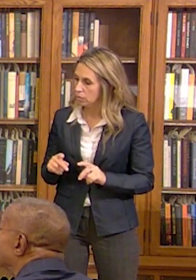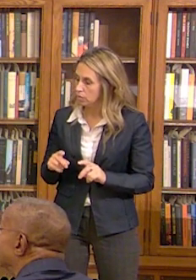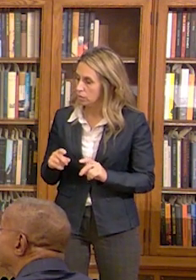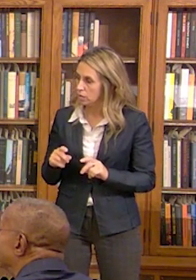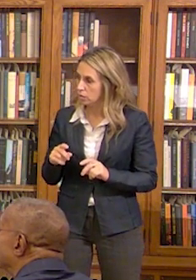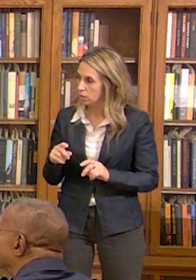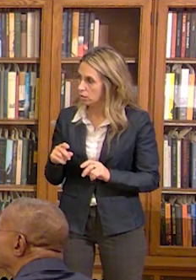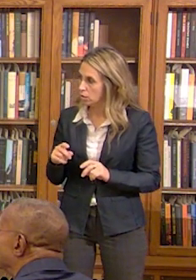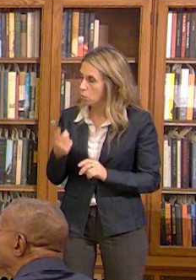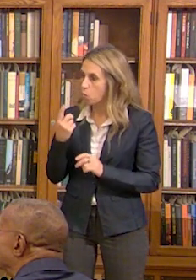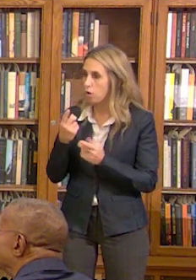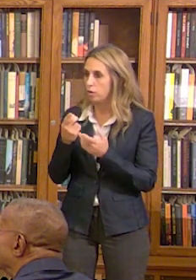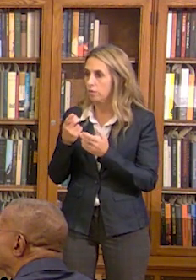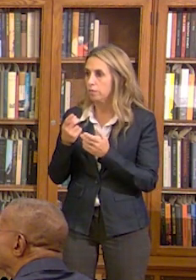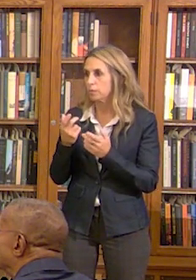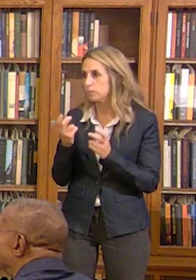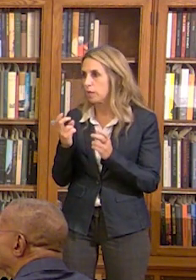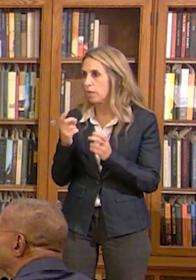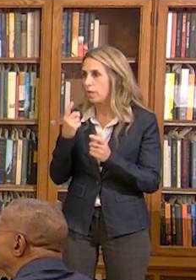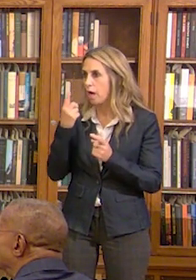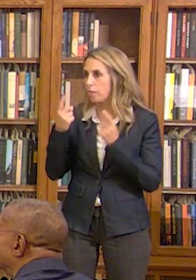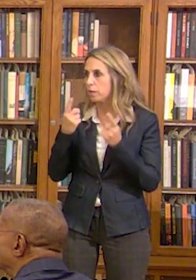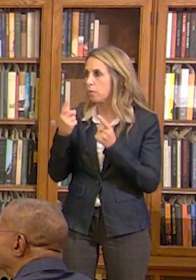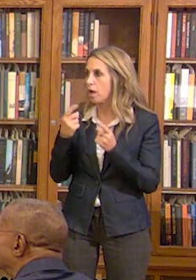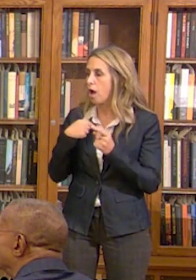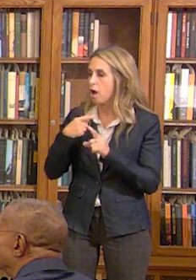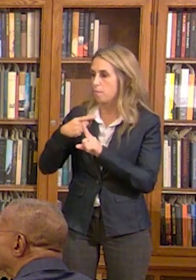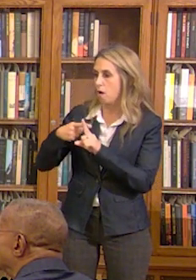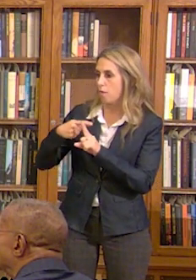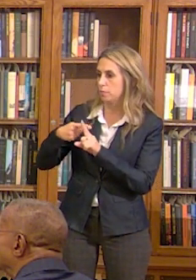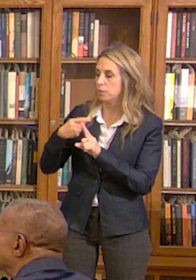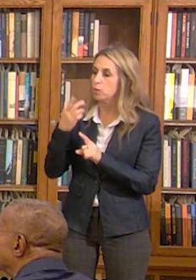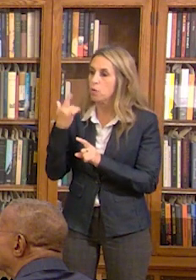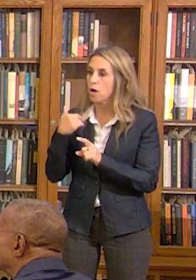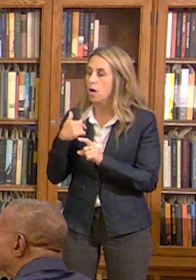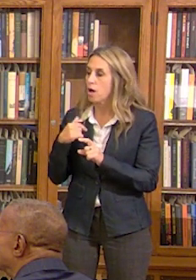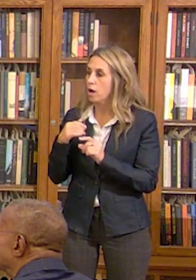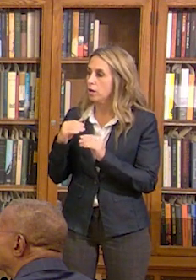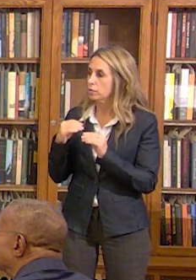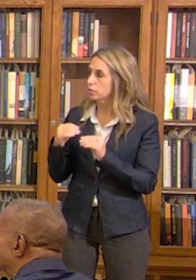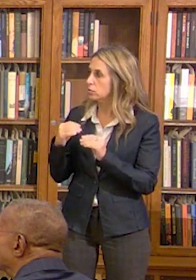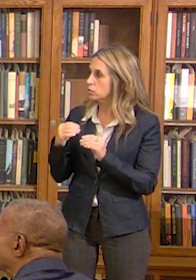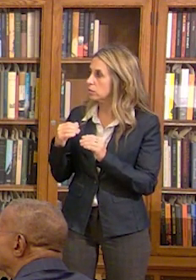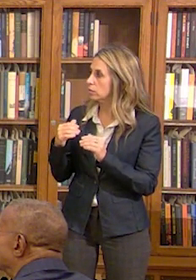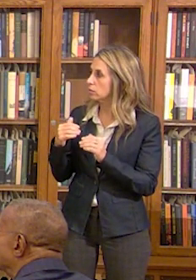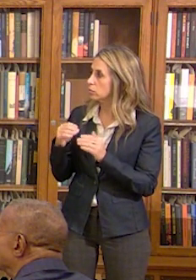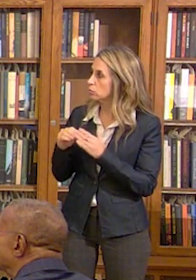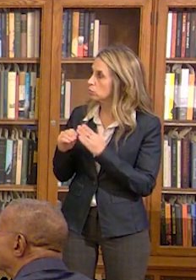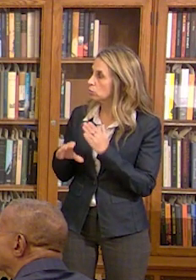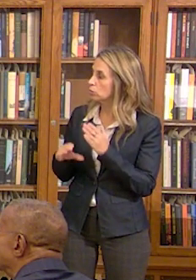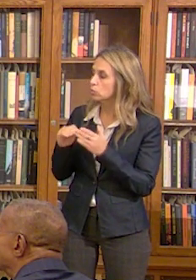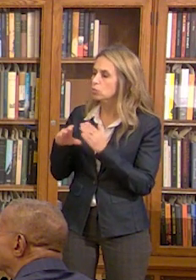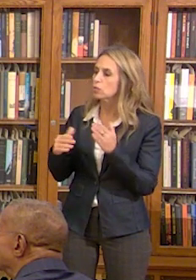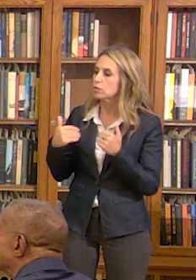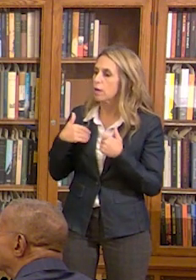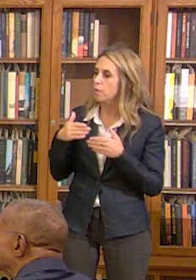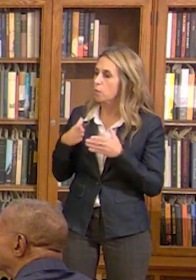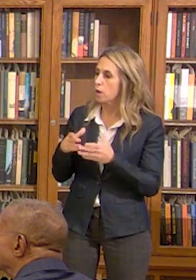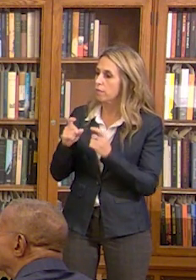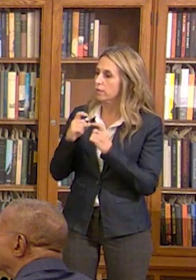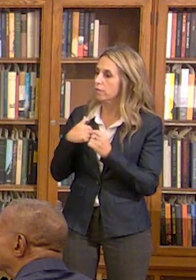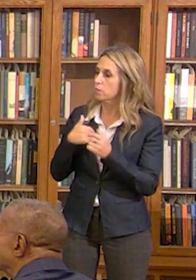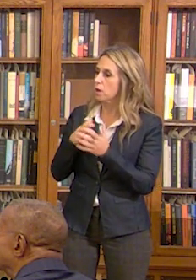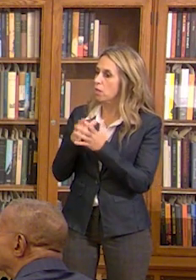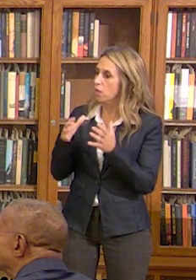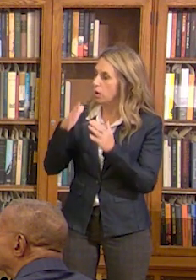I've been able to think about is I'm optimistic because I teach W students students have a way uh of giving me a lot